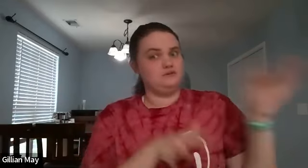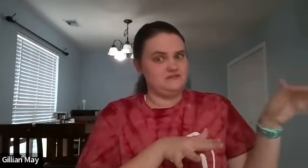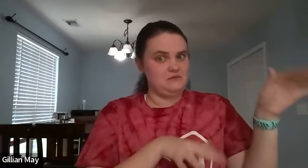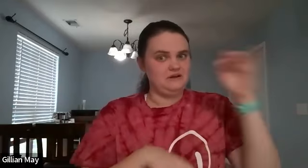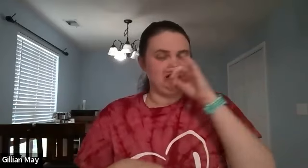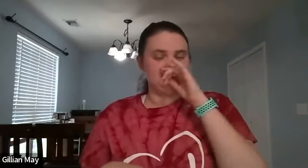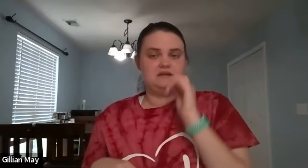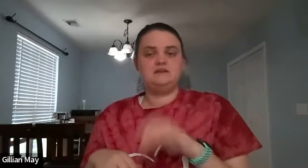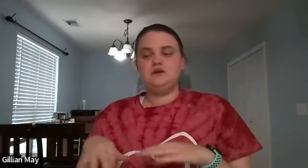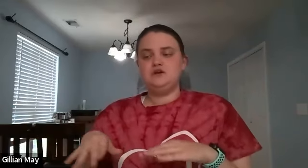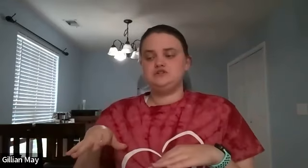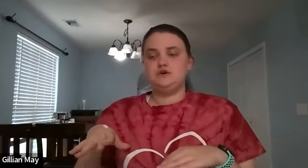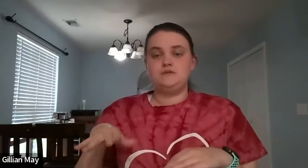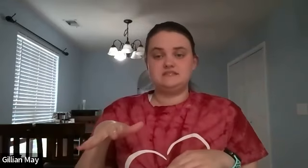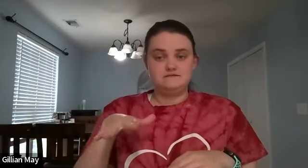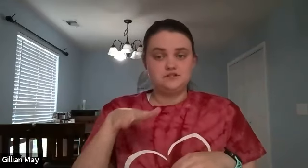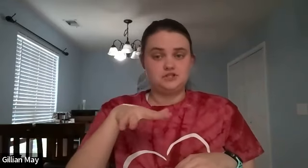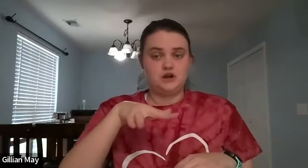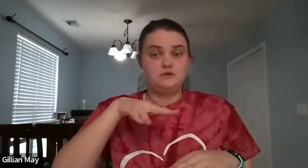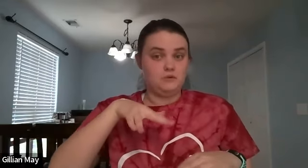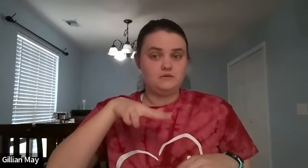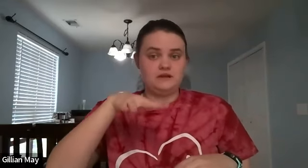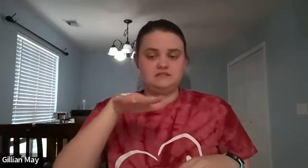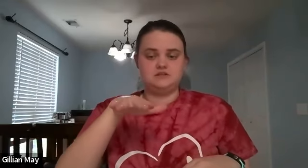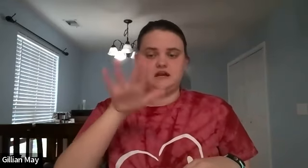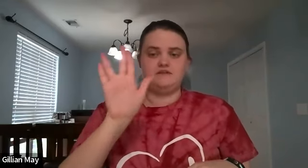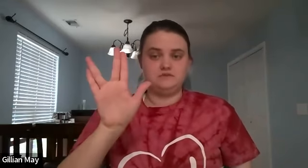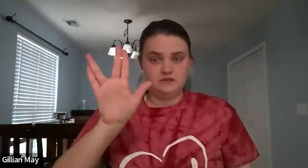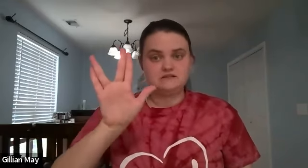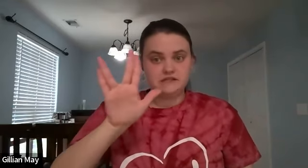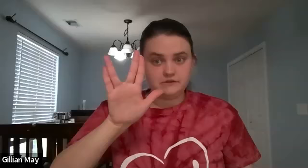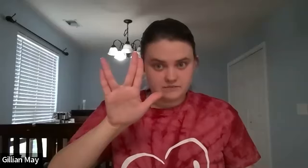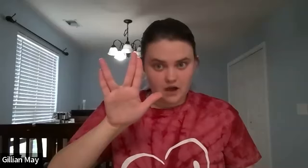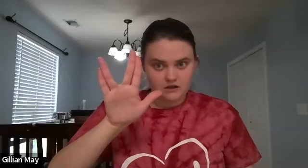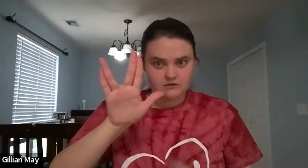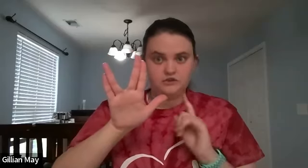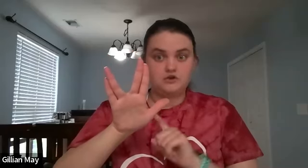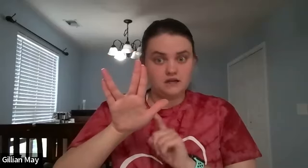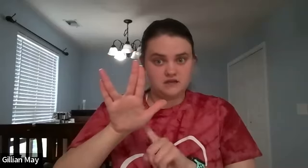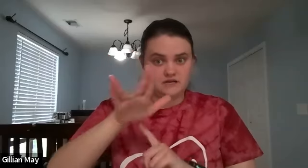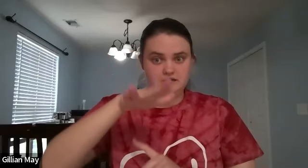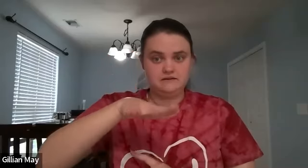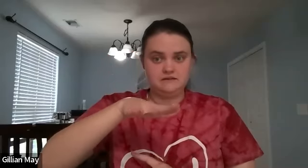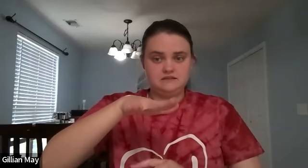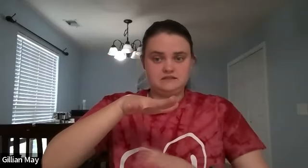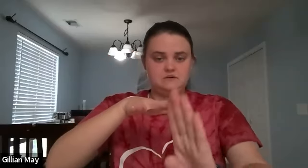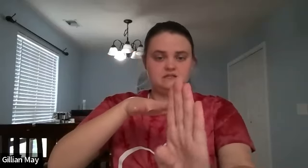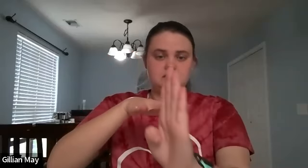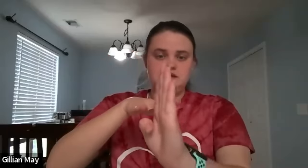to that one and explain. So the sign for shark, one of the ways is you're going to have basically doing Spock with your non-dominant sideways,